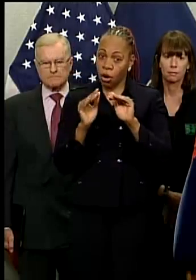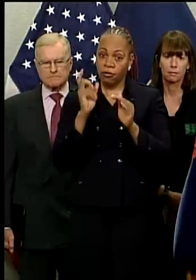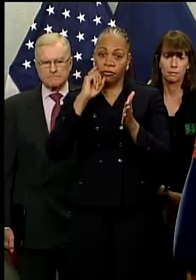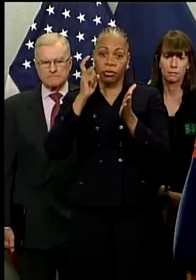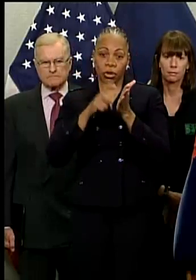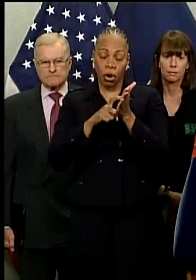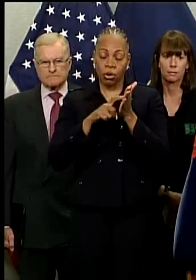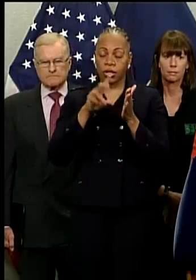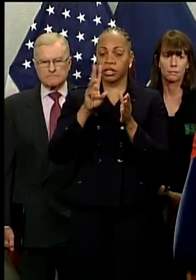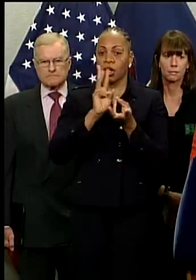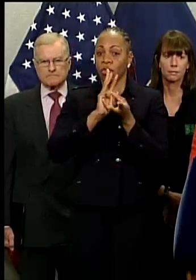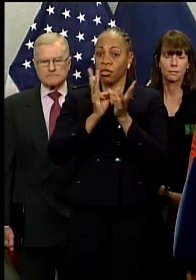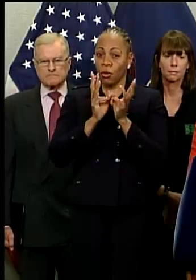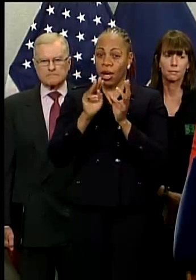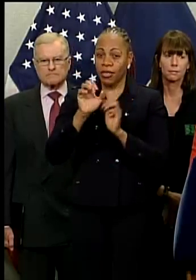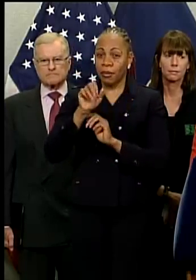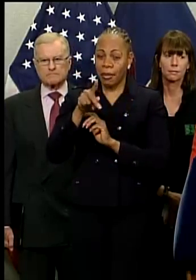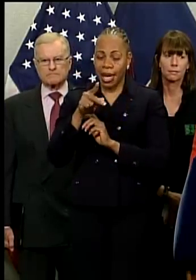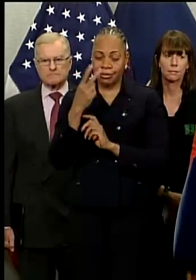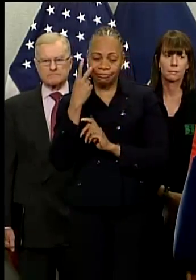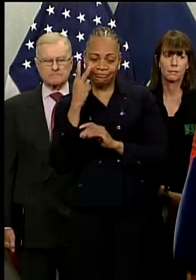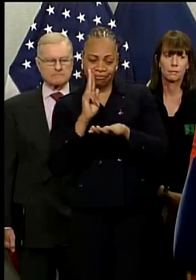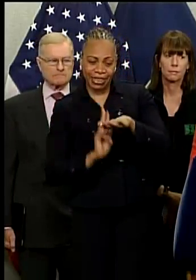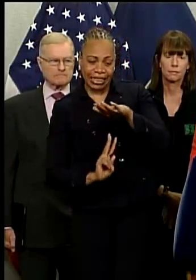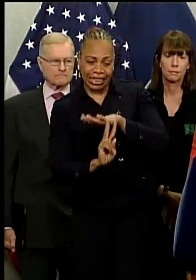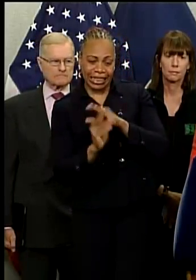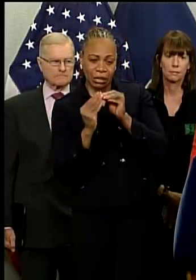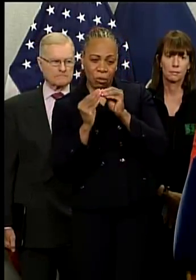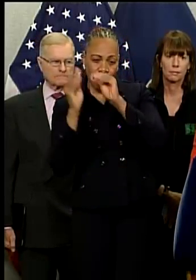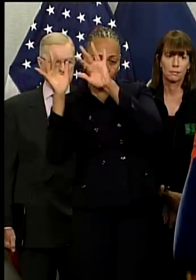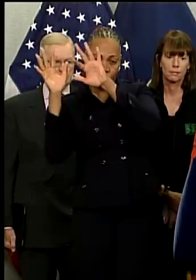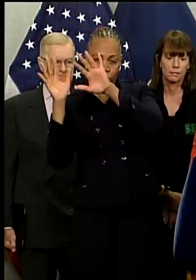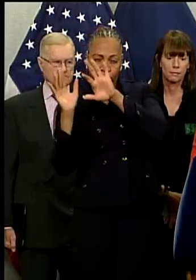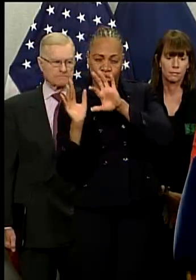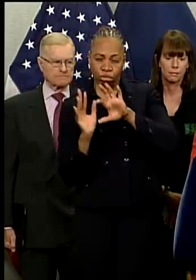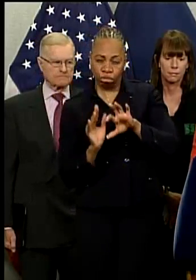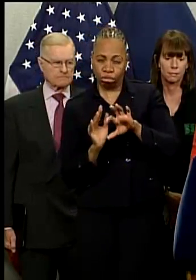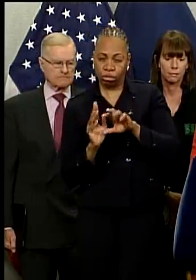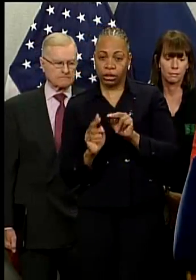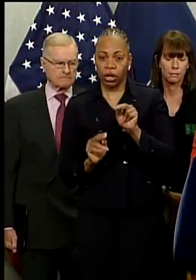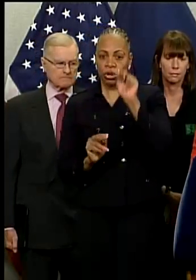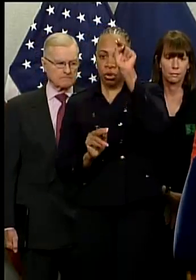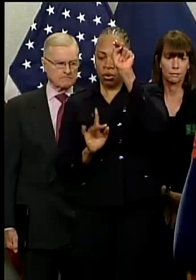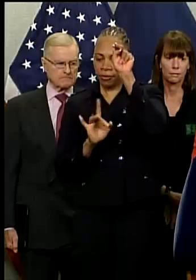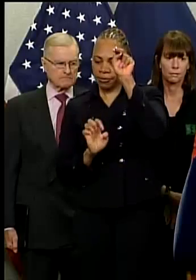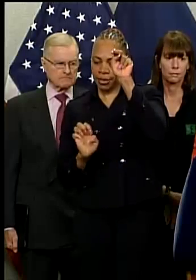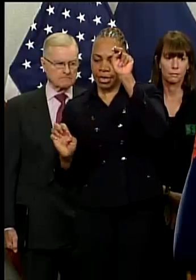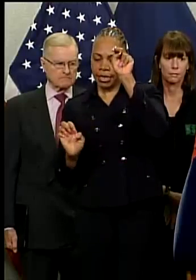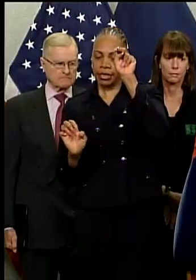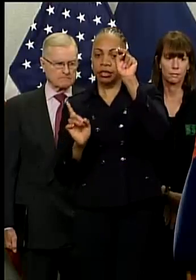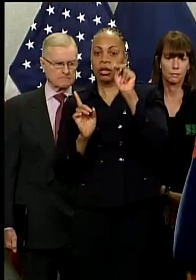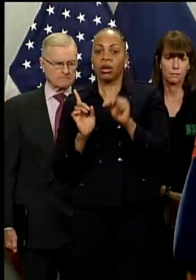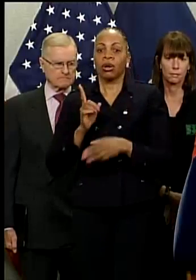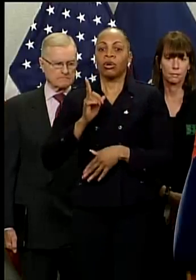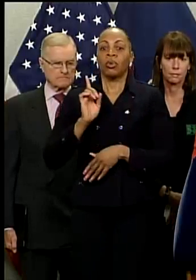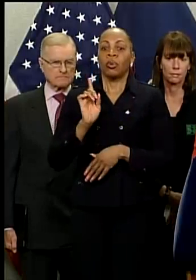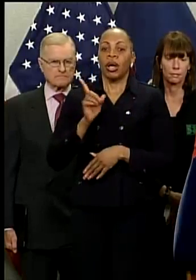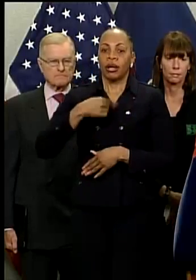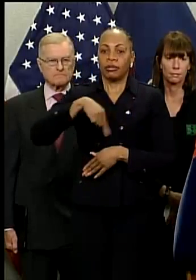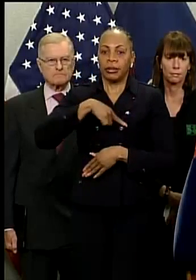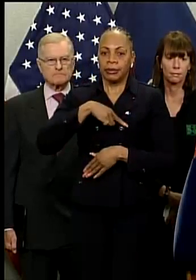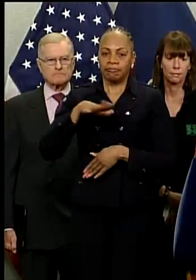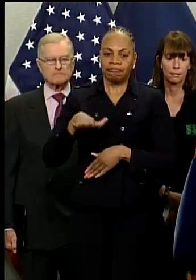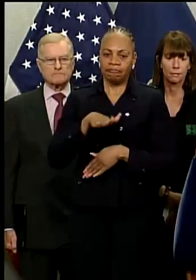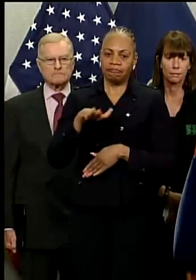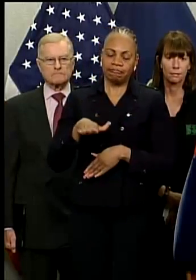going to be an awful lot more snow predicted, at least it is predicted to be greater, north and east of where we are as you go towards